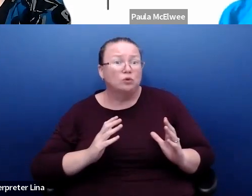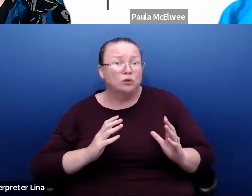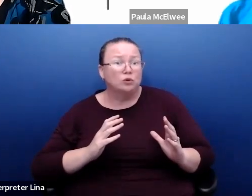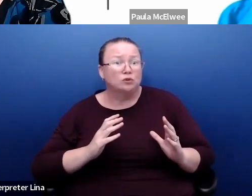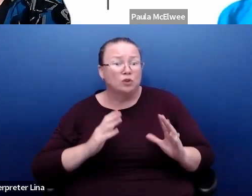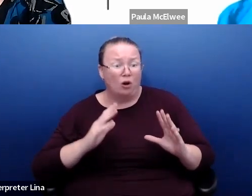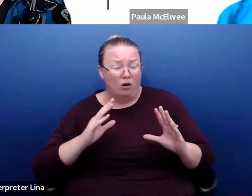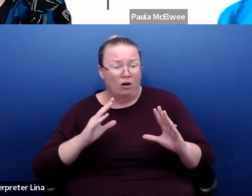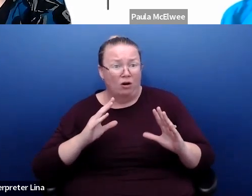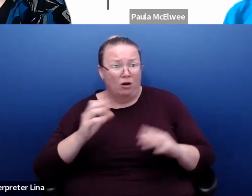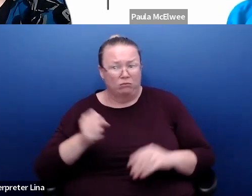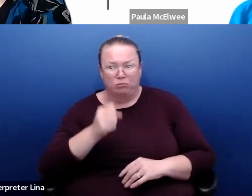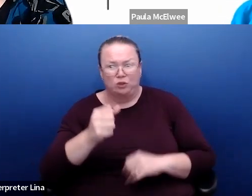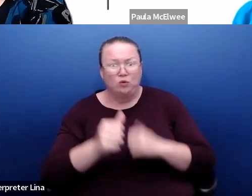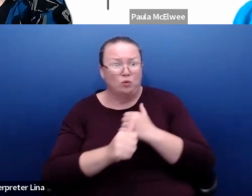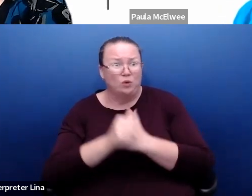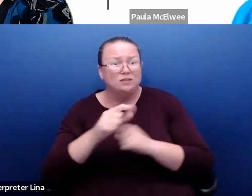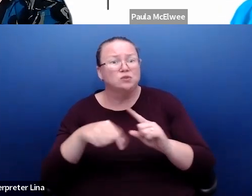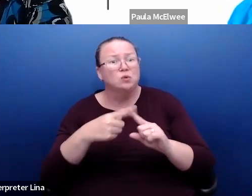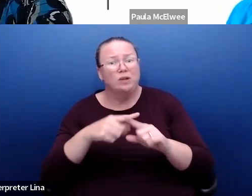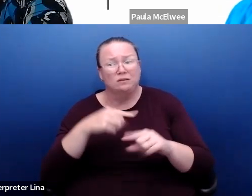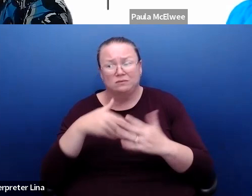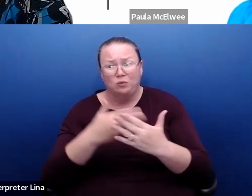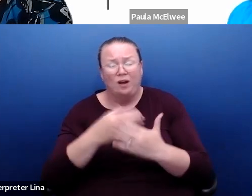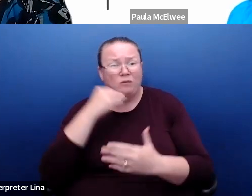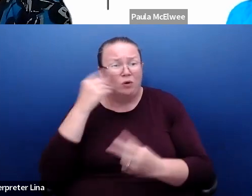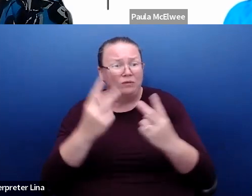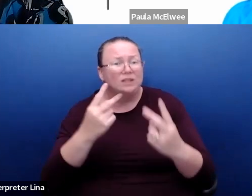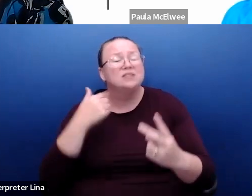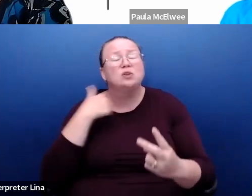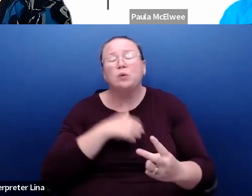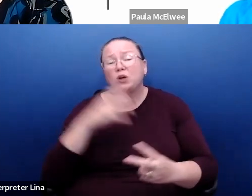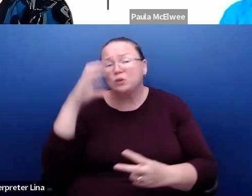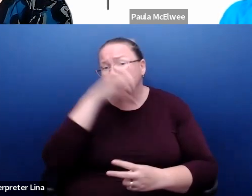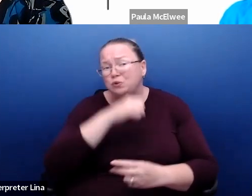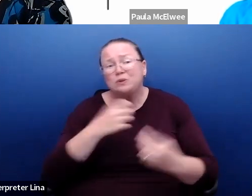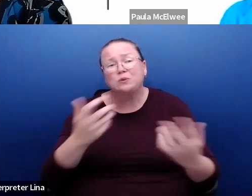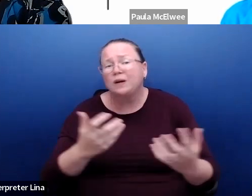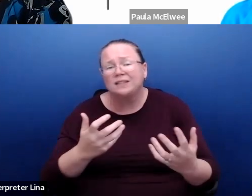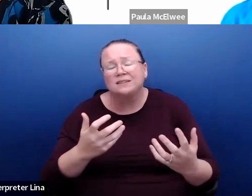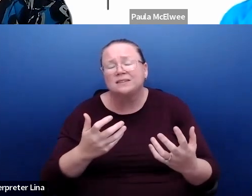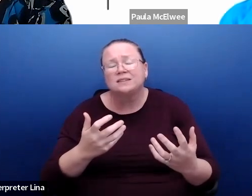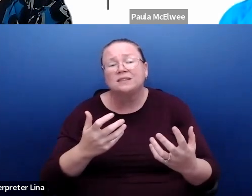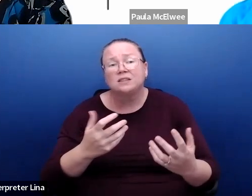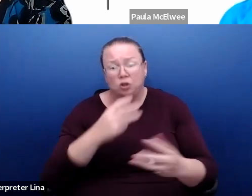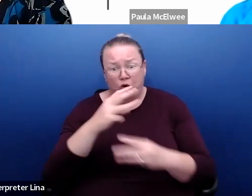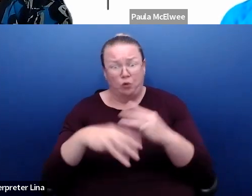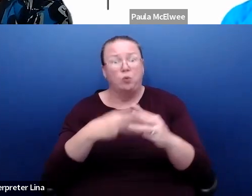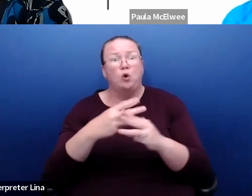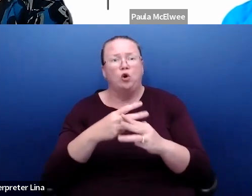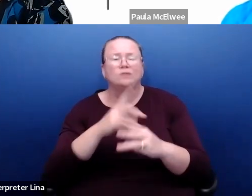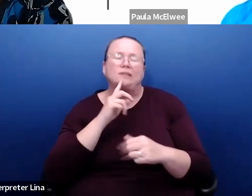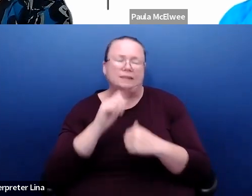you at risk when you go out to a home visit. What we're assuming is the world is